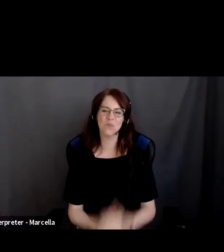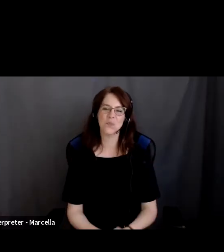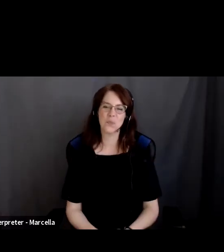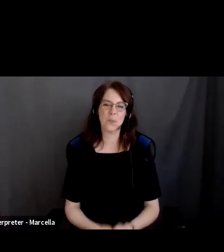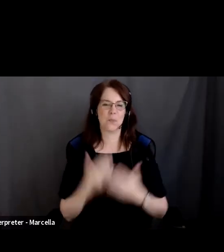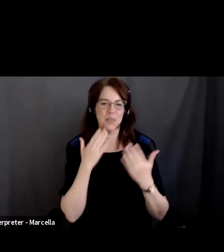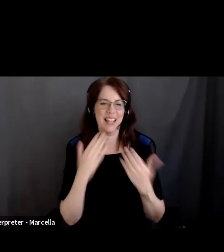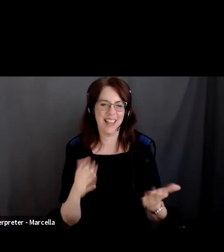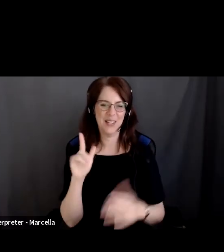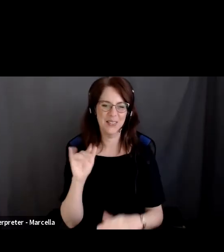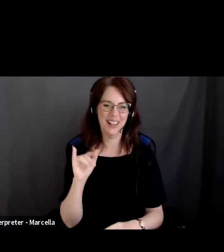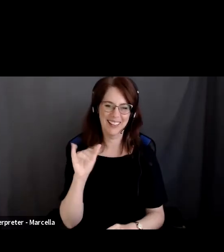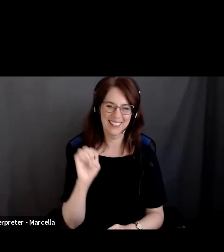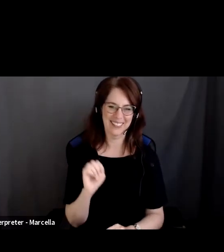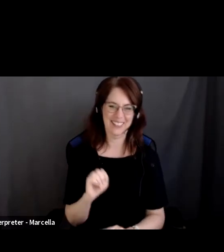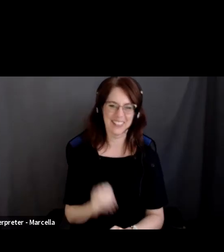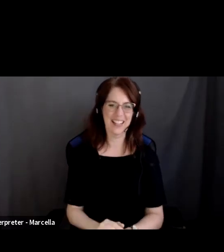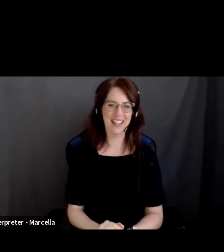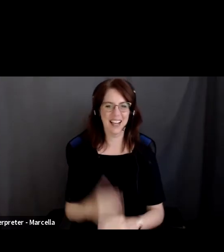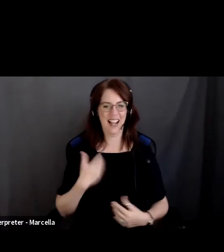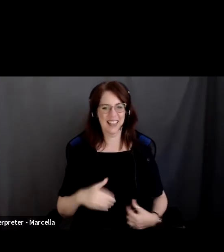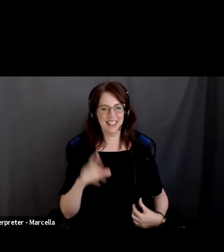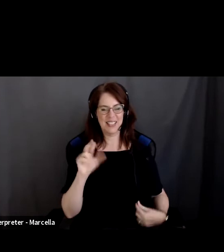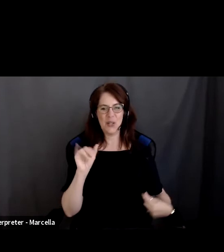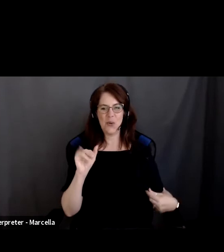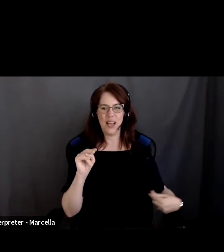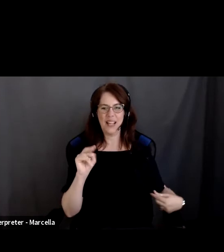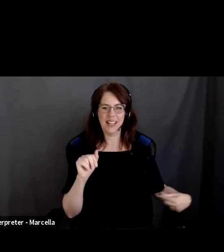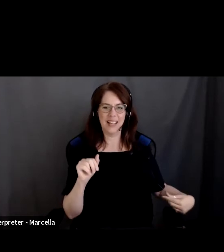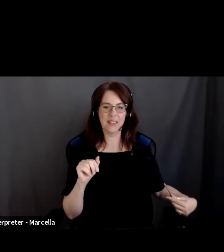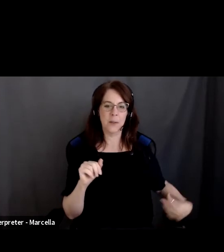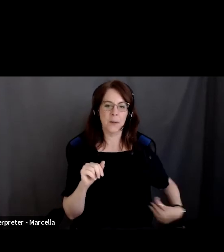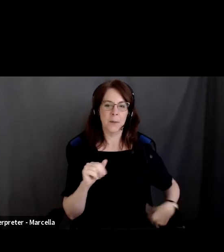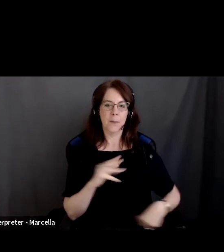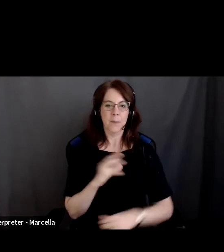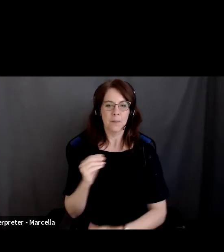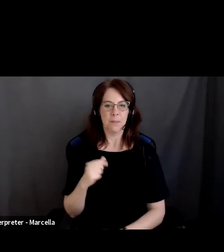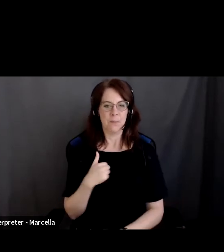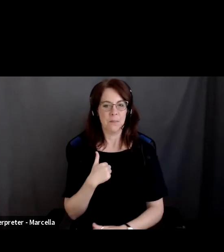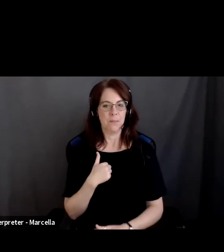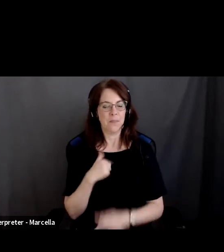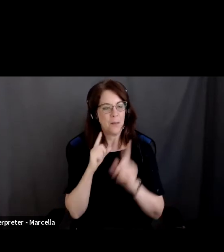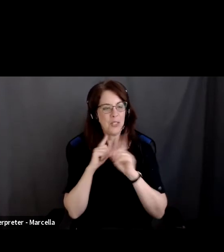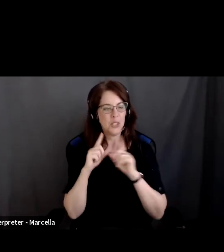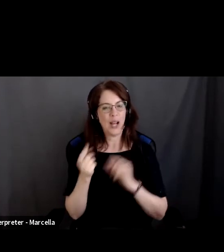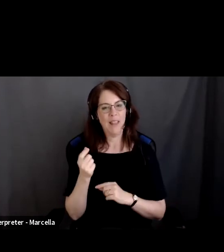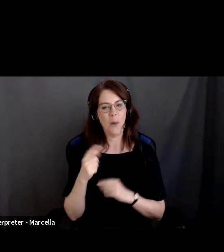Thank you, Lily. This is Raina, and I'm just going to talk a little bit